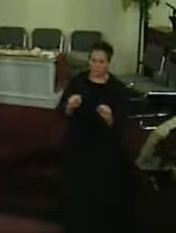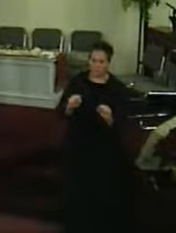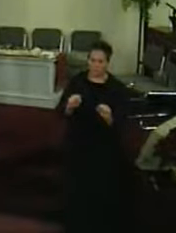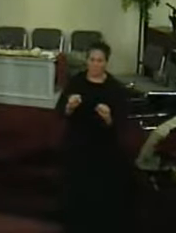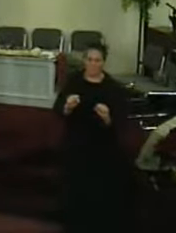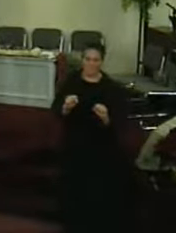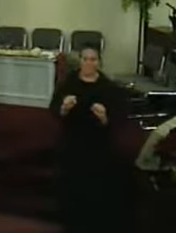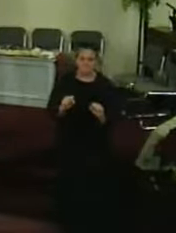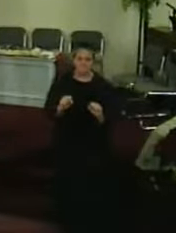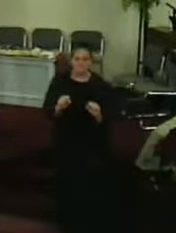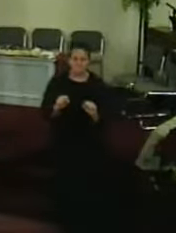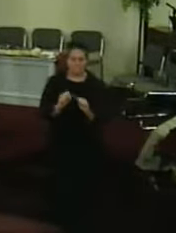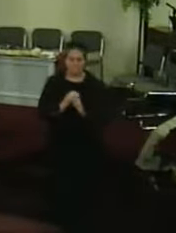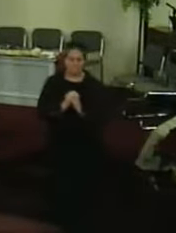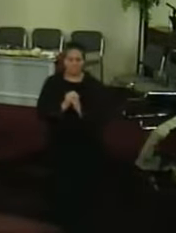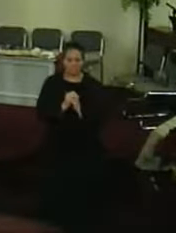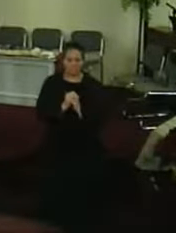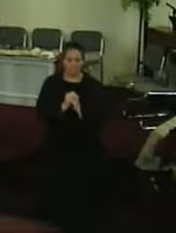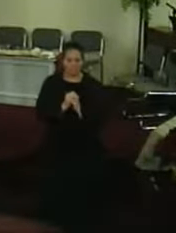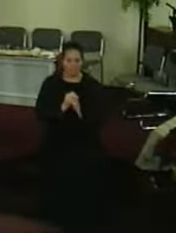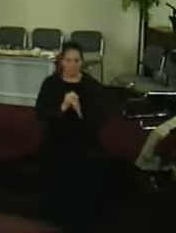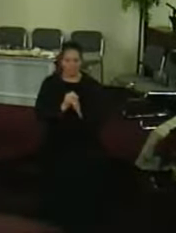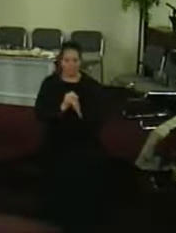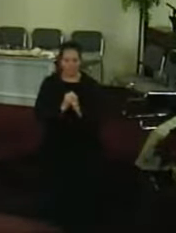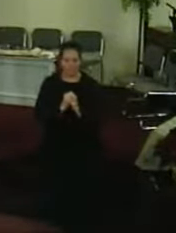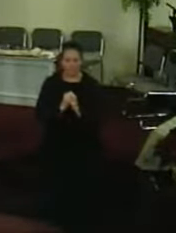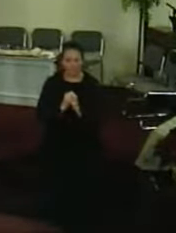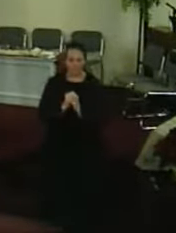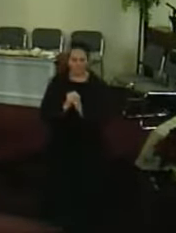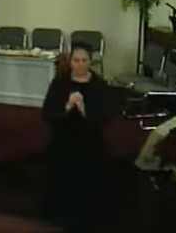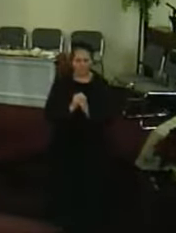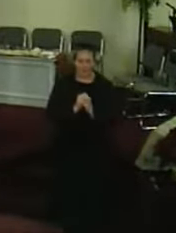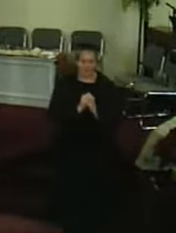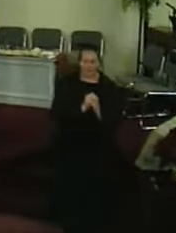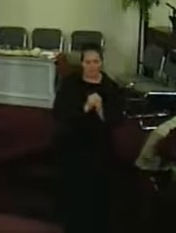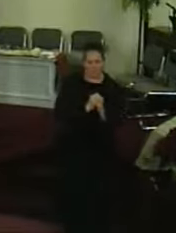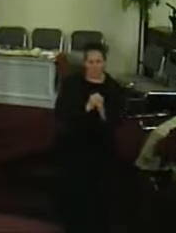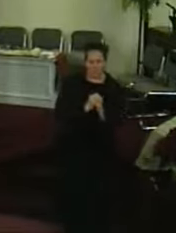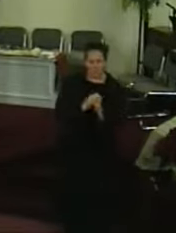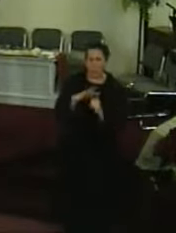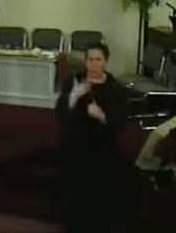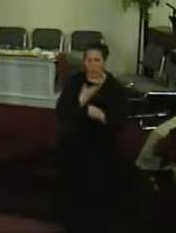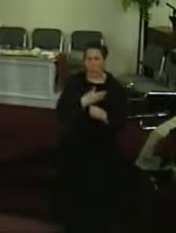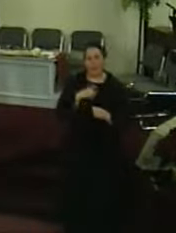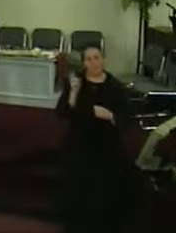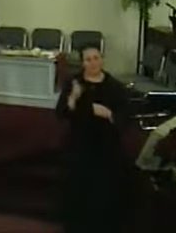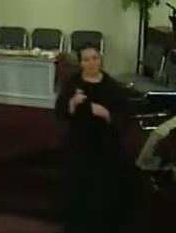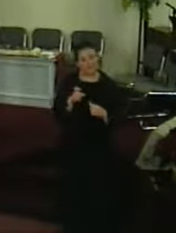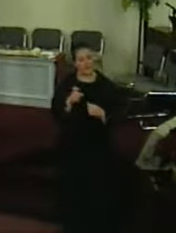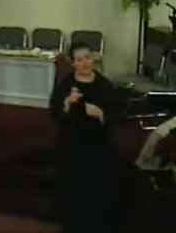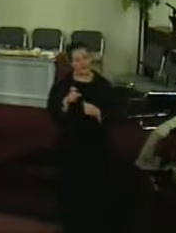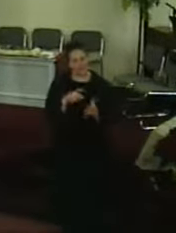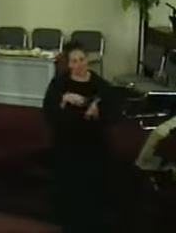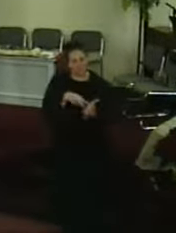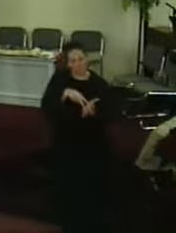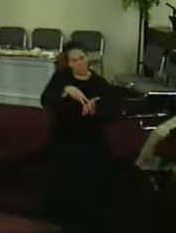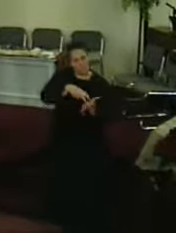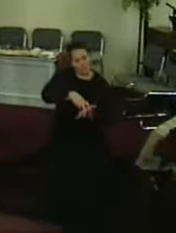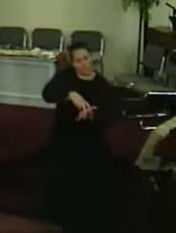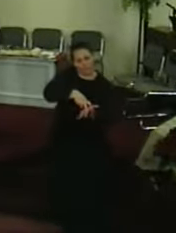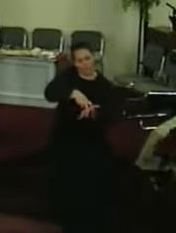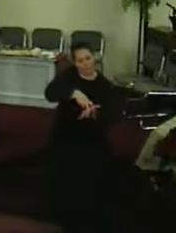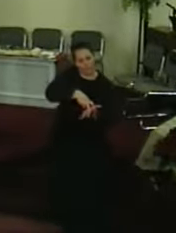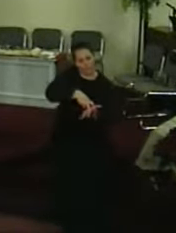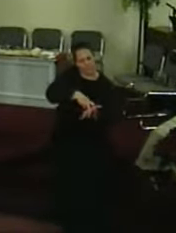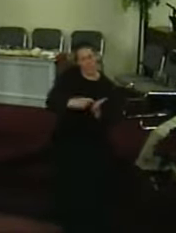endured as seeing him who is invisible. We need to somehow stay on our knees until we've got a